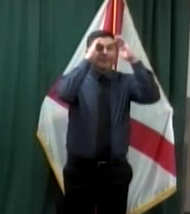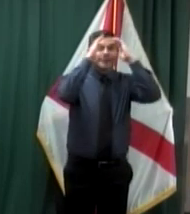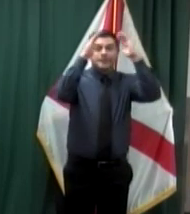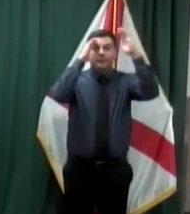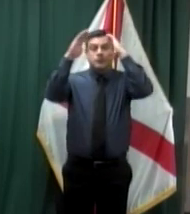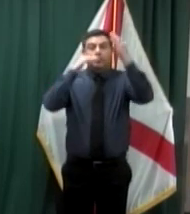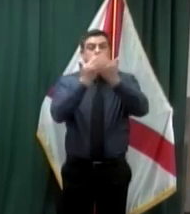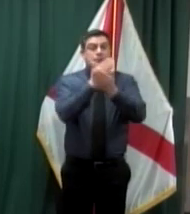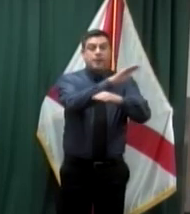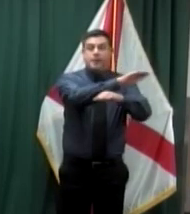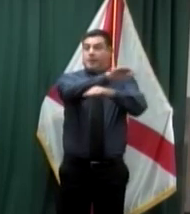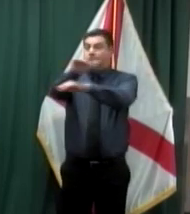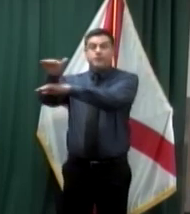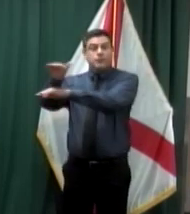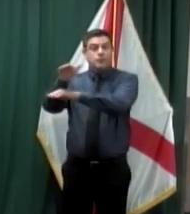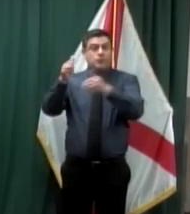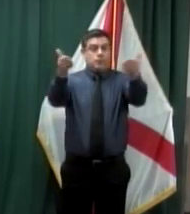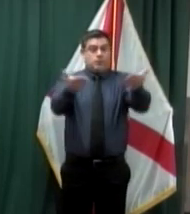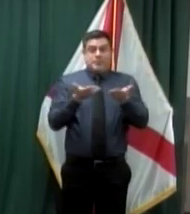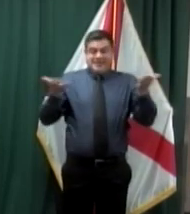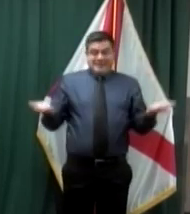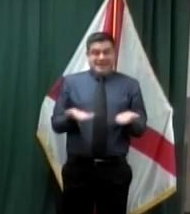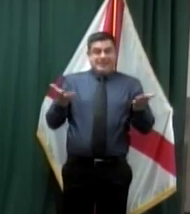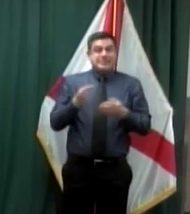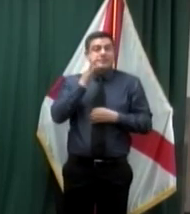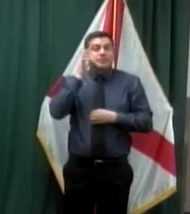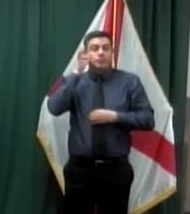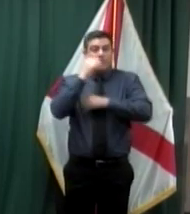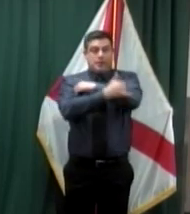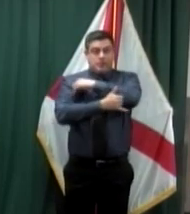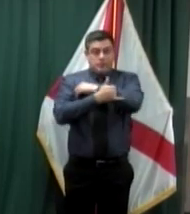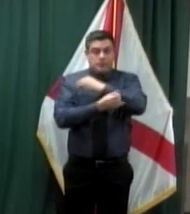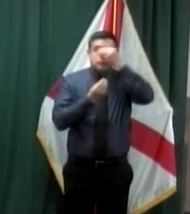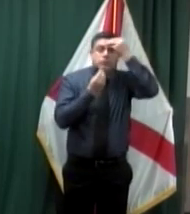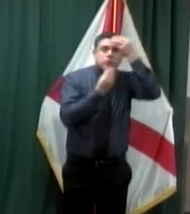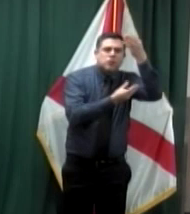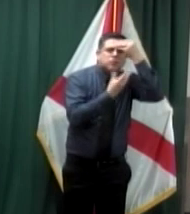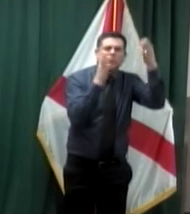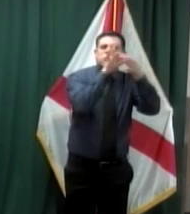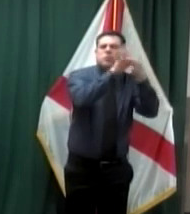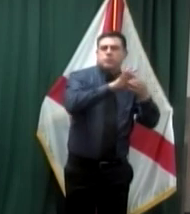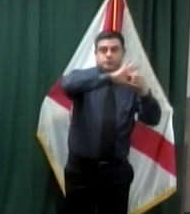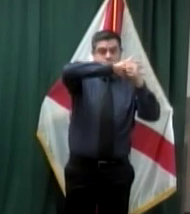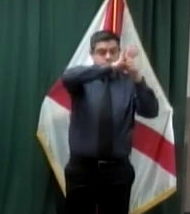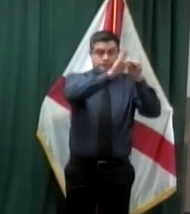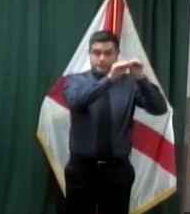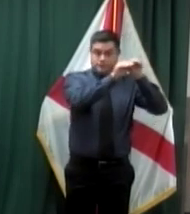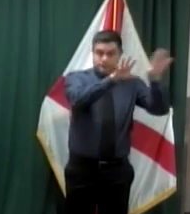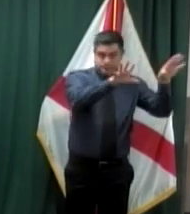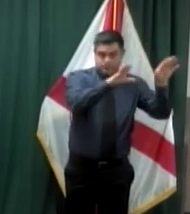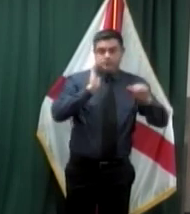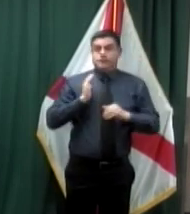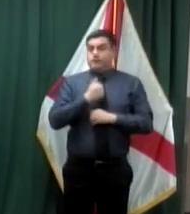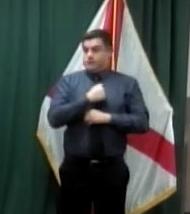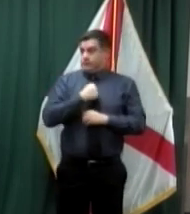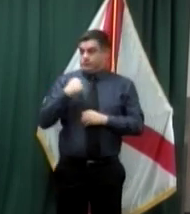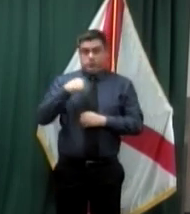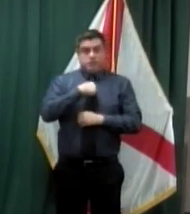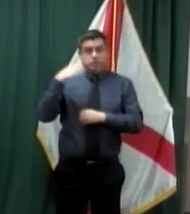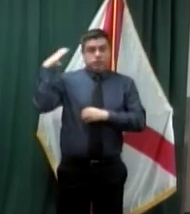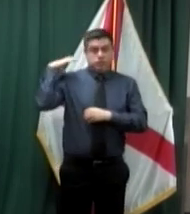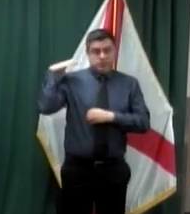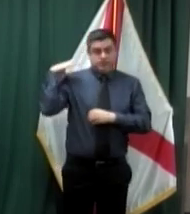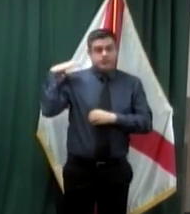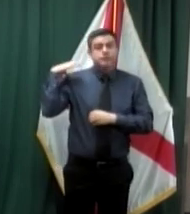to Seminole County's COVID update press conference today. I'm Chairman Jay Zembower of the Seminole County Commission. On behalf of the